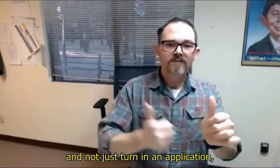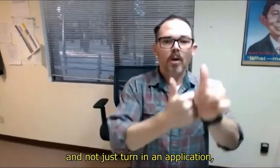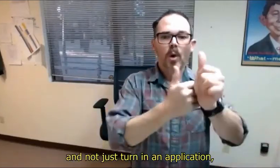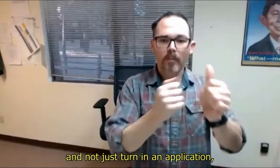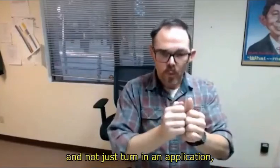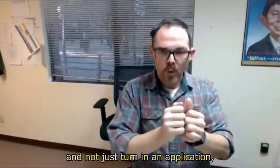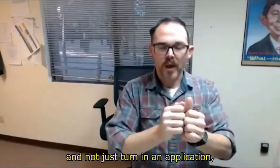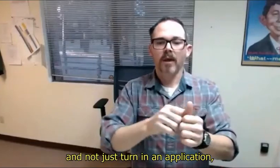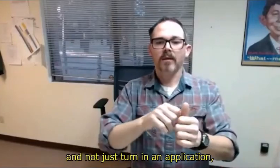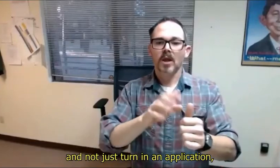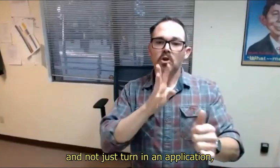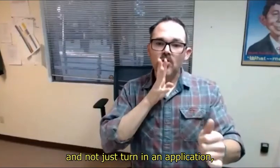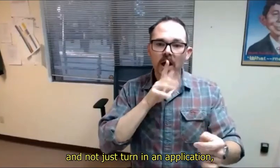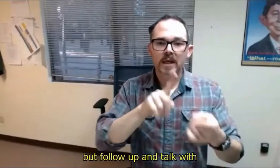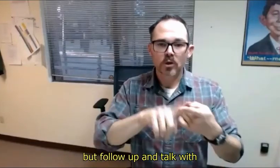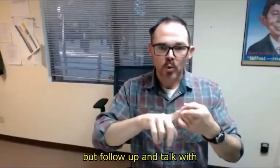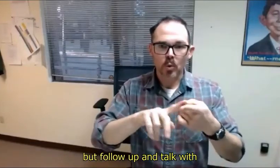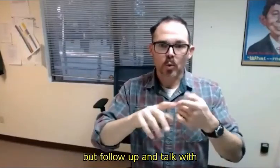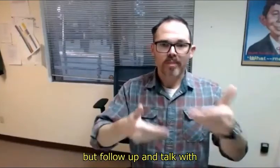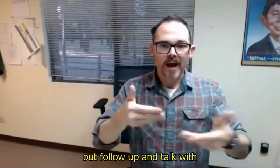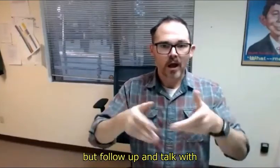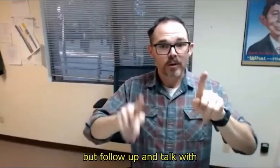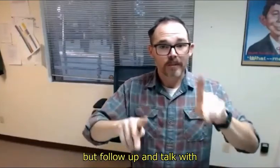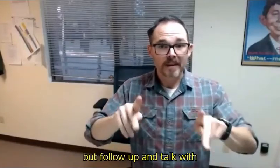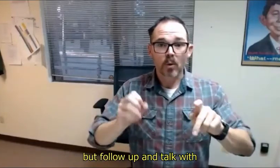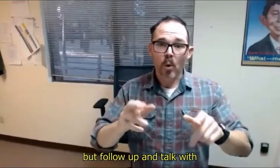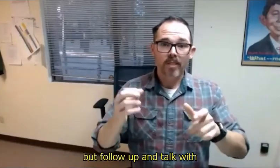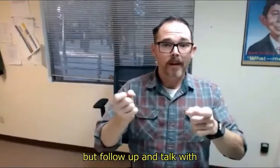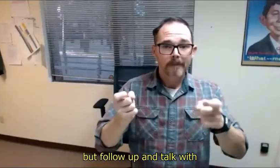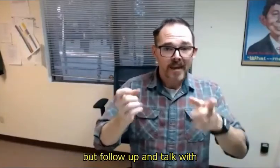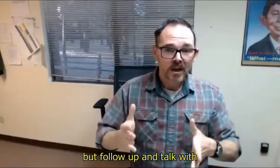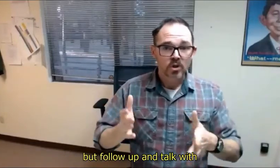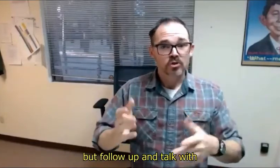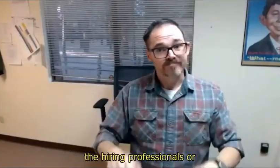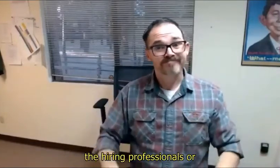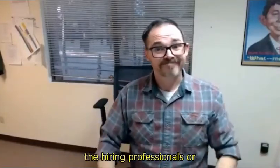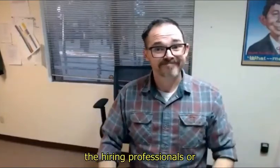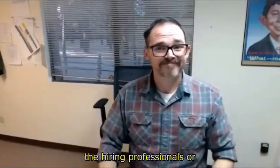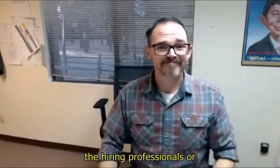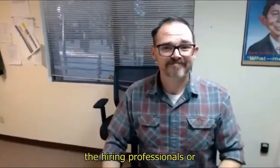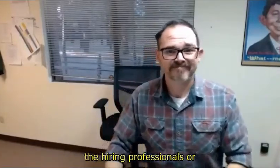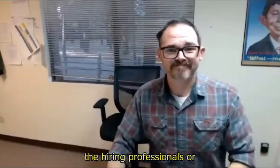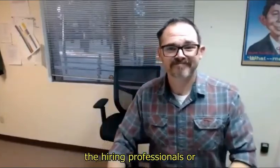And not just turn in an application, but follow up and talk